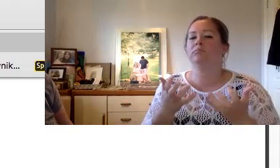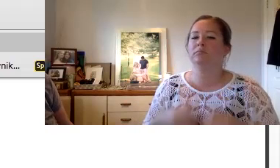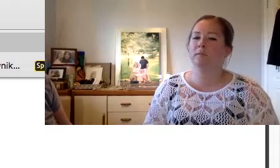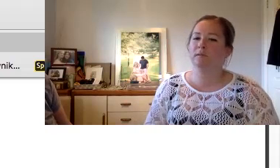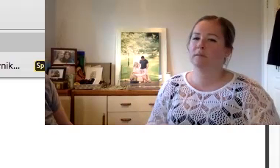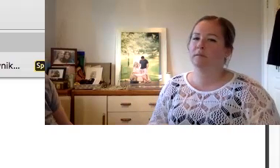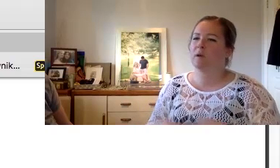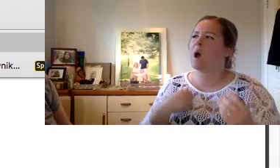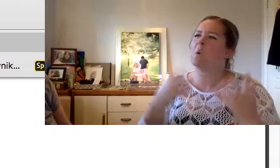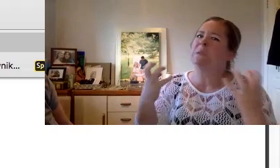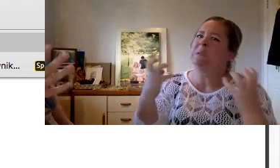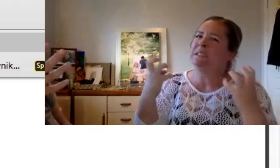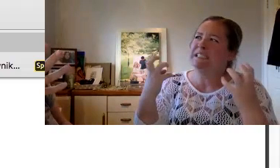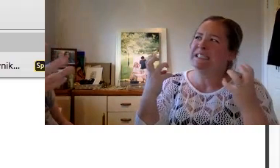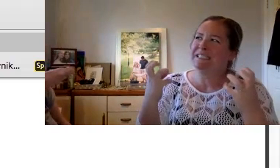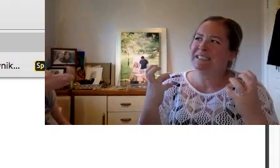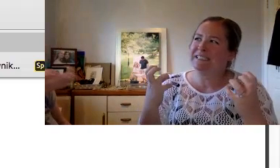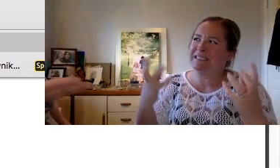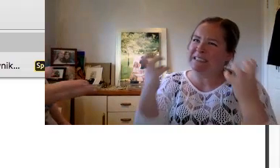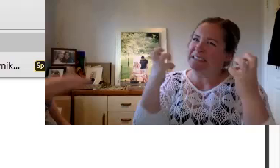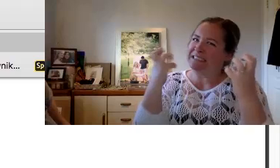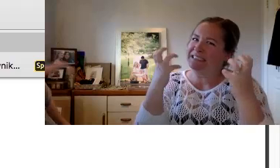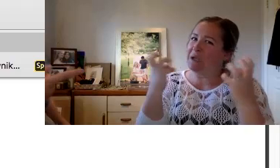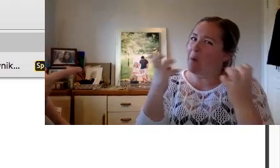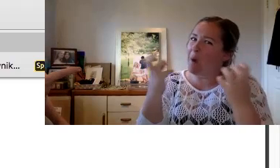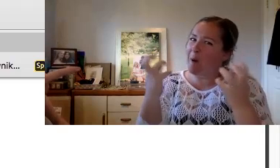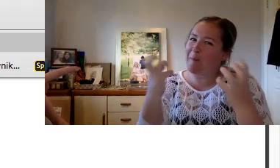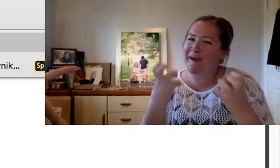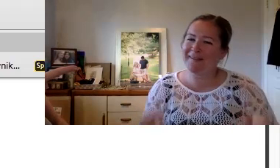Just once, want. Or you really want something.